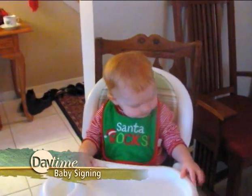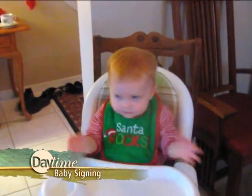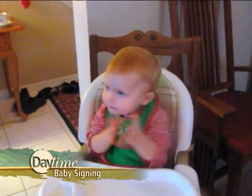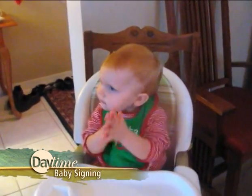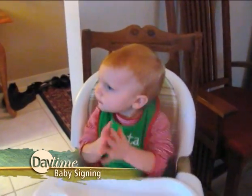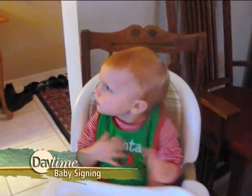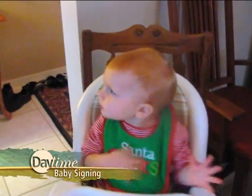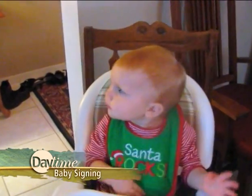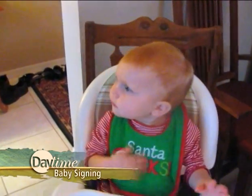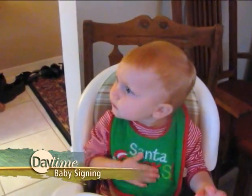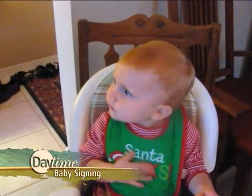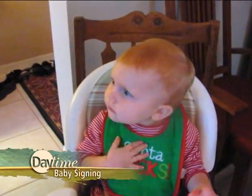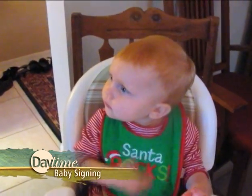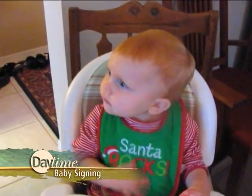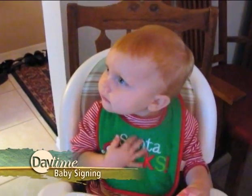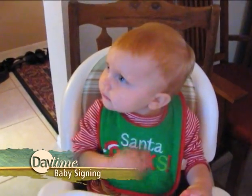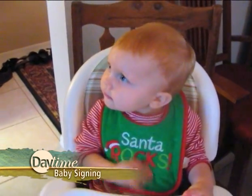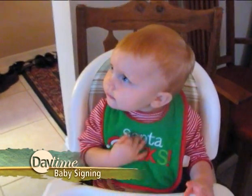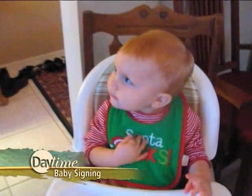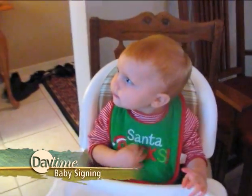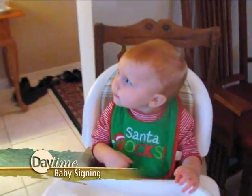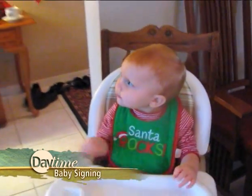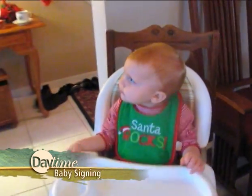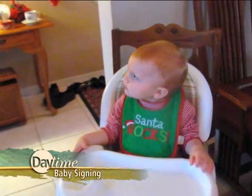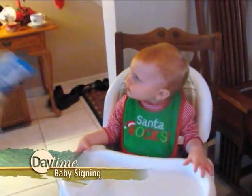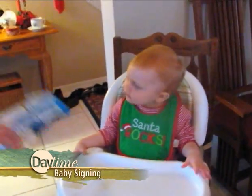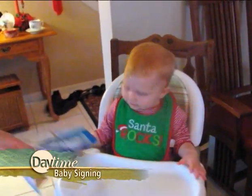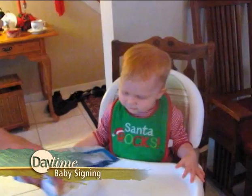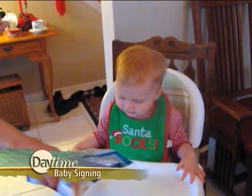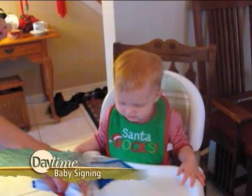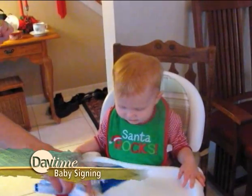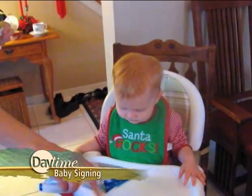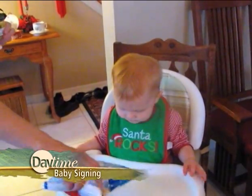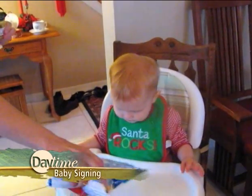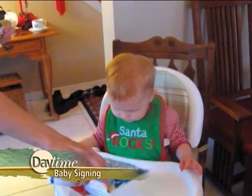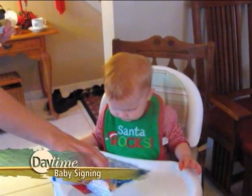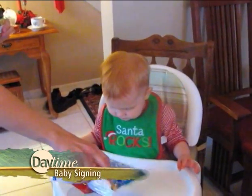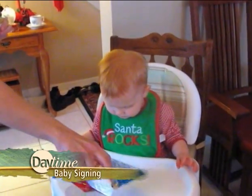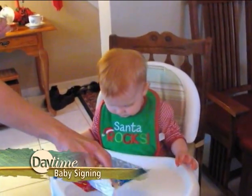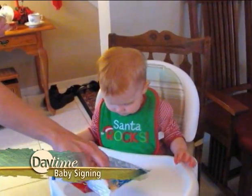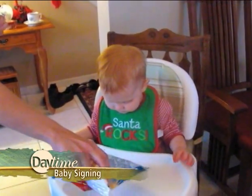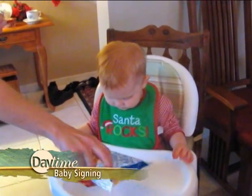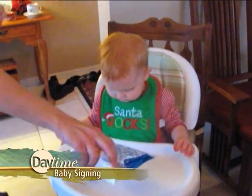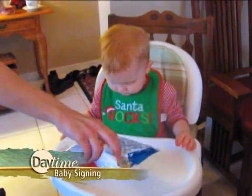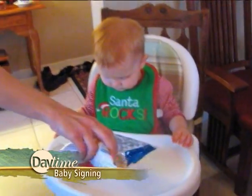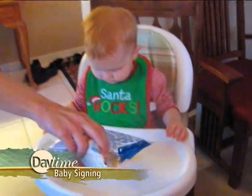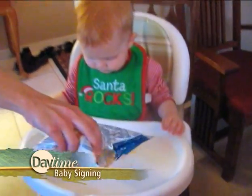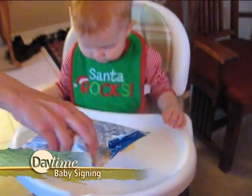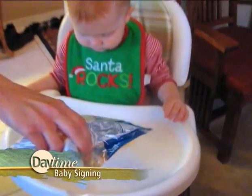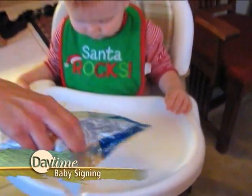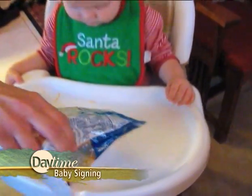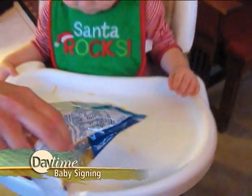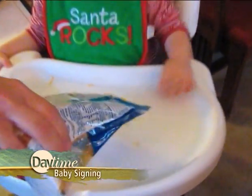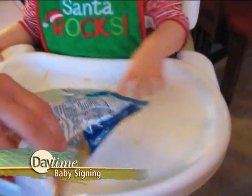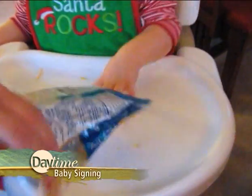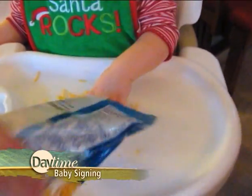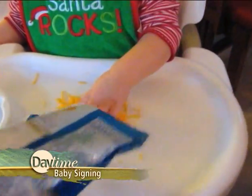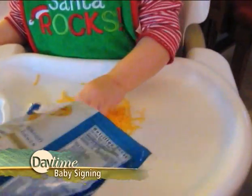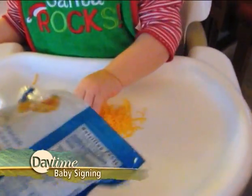So, she's got quite a vocabulary now. She's please. She's please. How about those manners? Well, Rachel, let's talk about this. At what age can you actually start